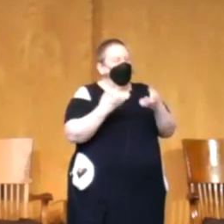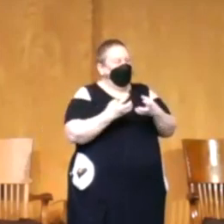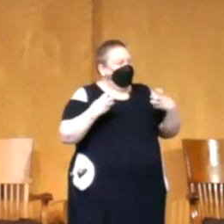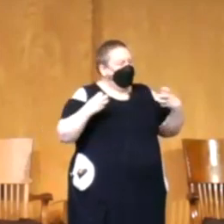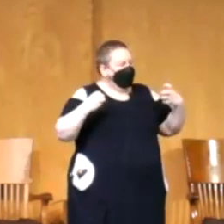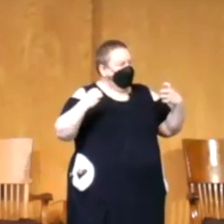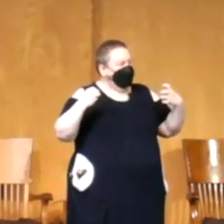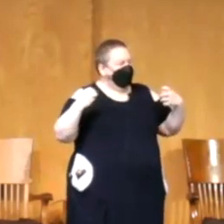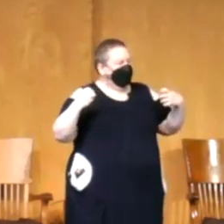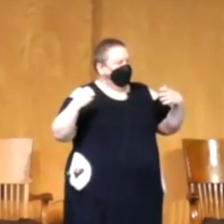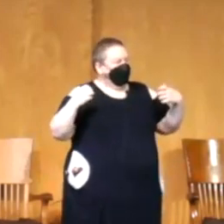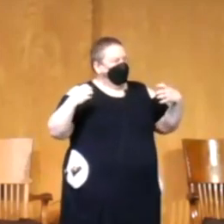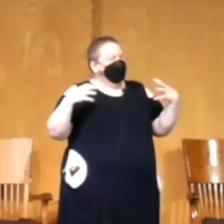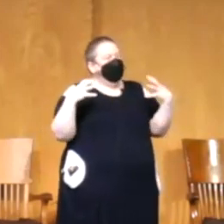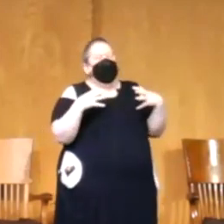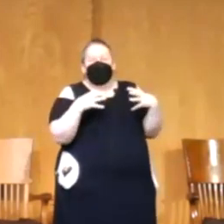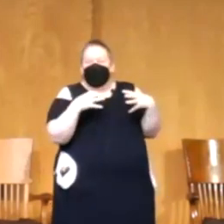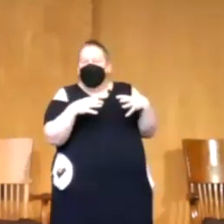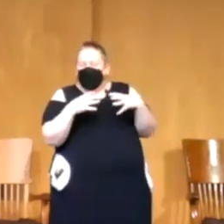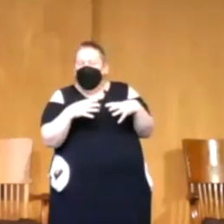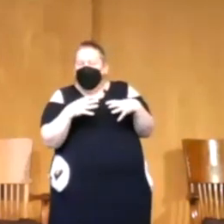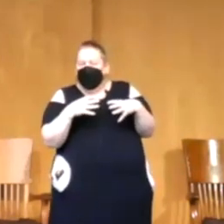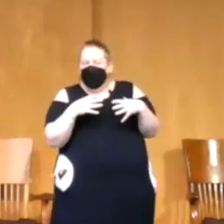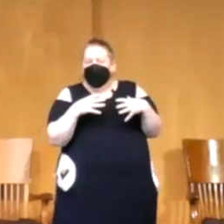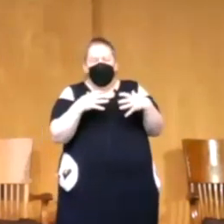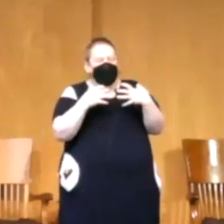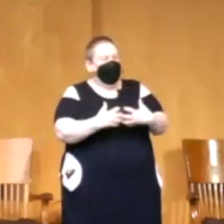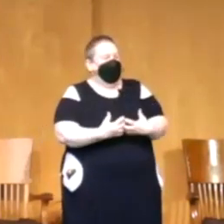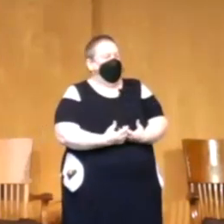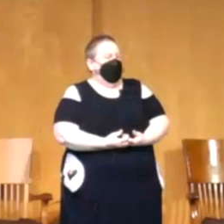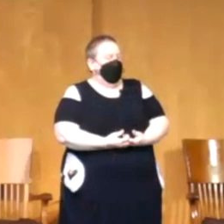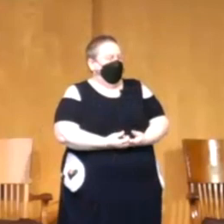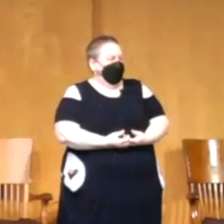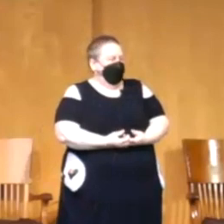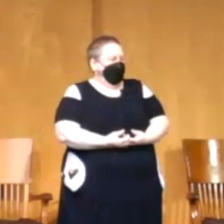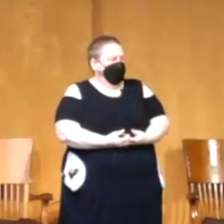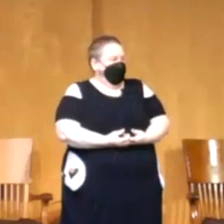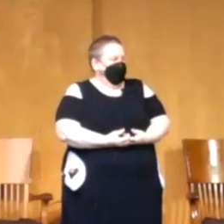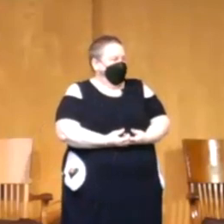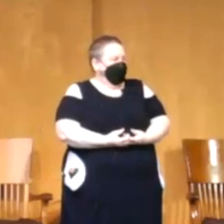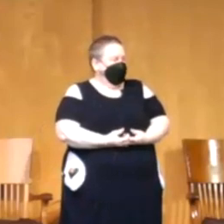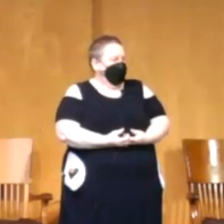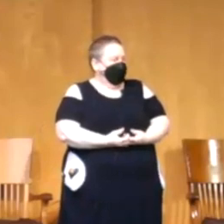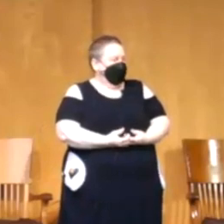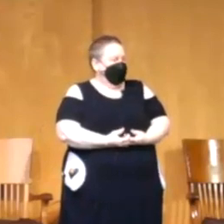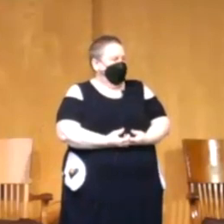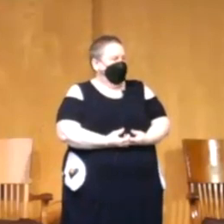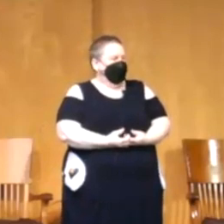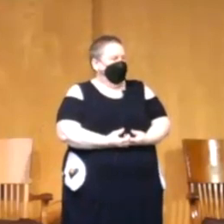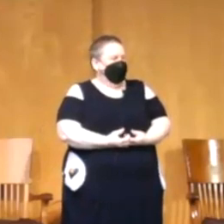the embodiment, the flesh that we walk in,